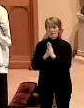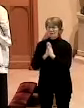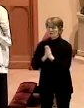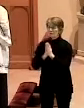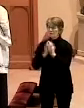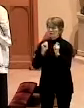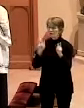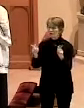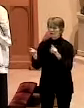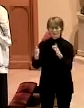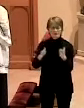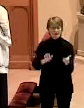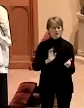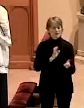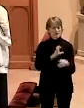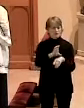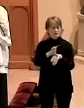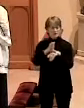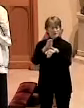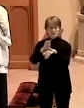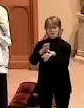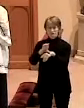have died in our parish,